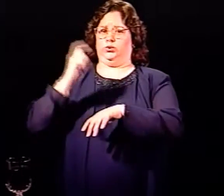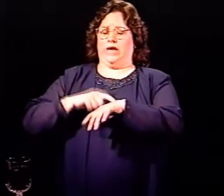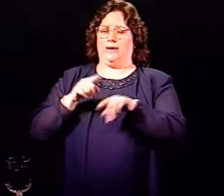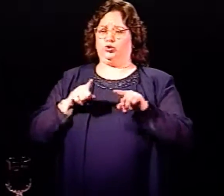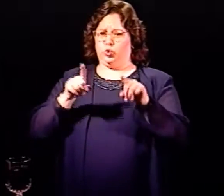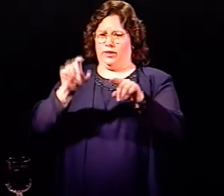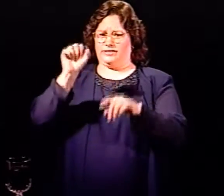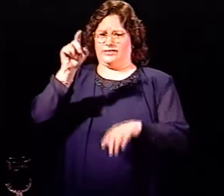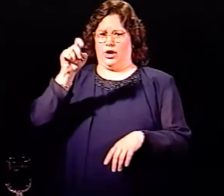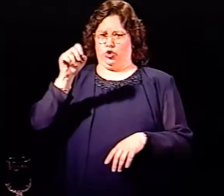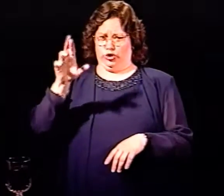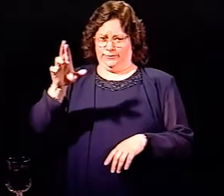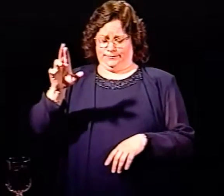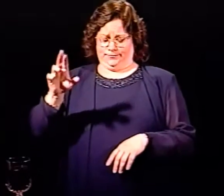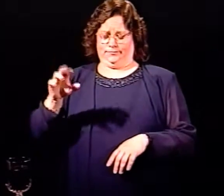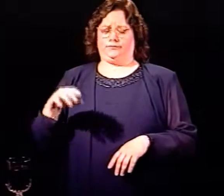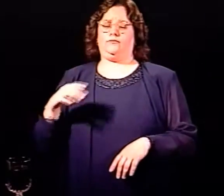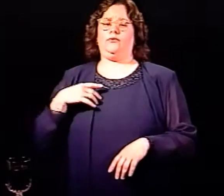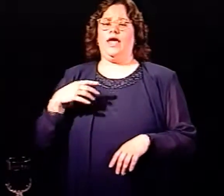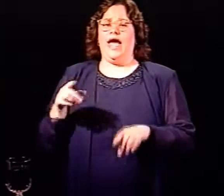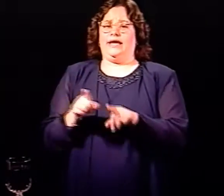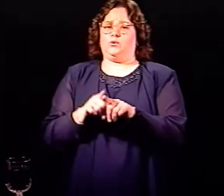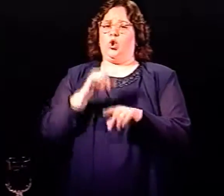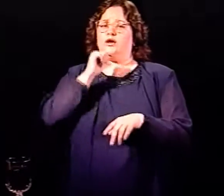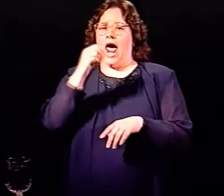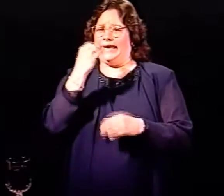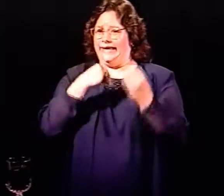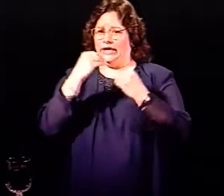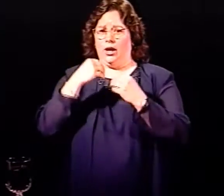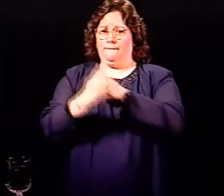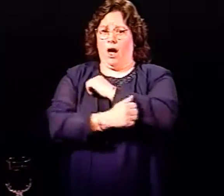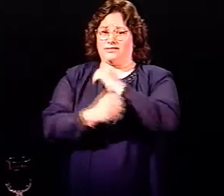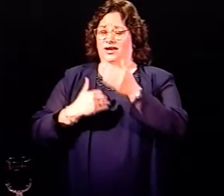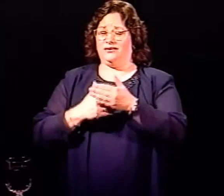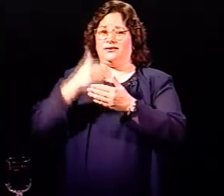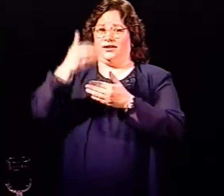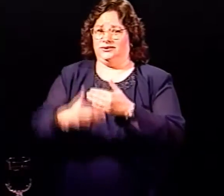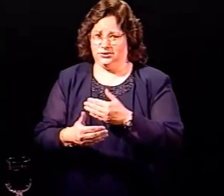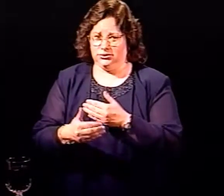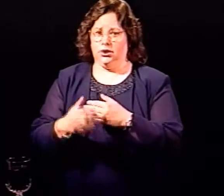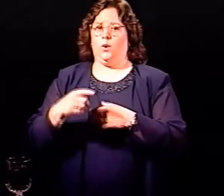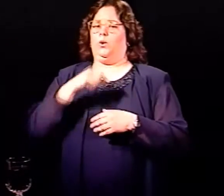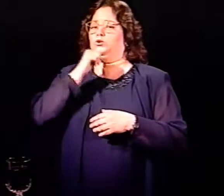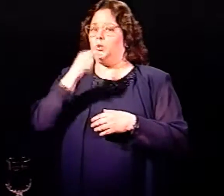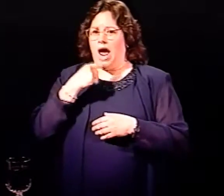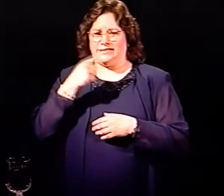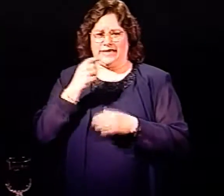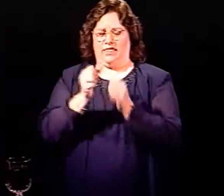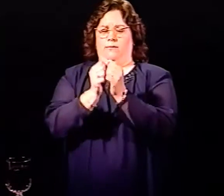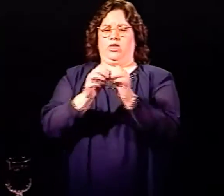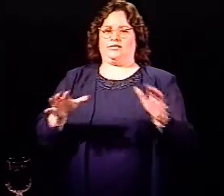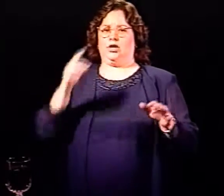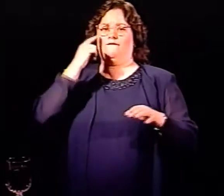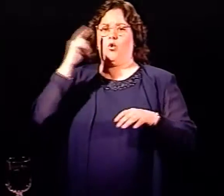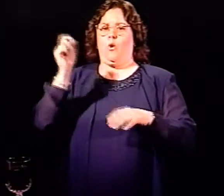2 times during the Seder. We are not eating matzah next, so we do not say the blessing for washing our